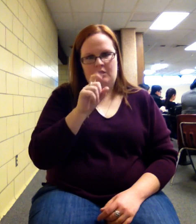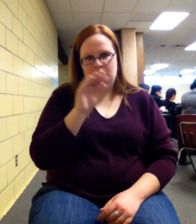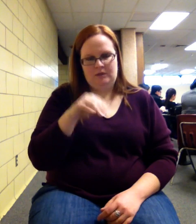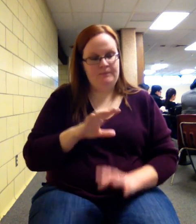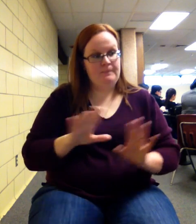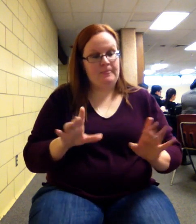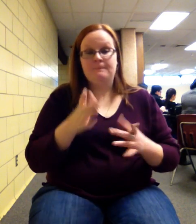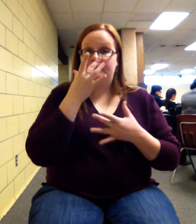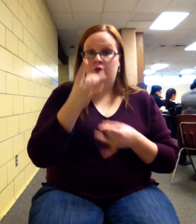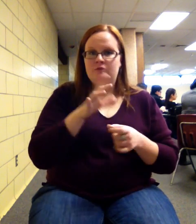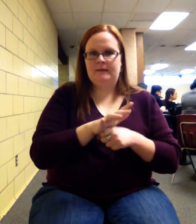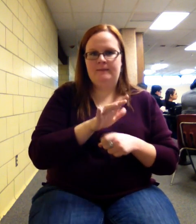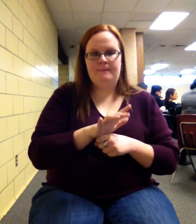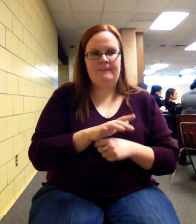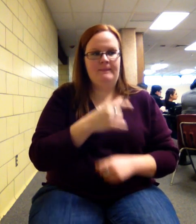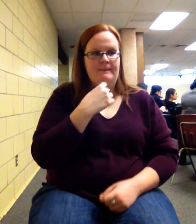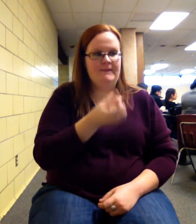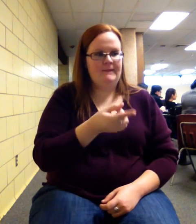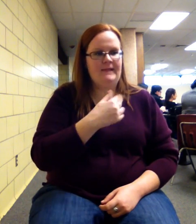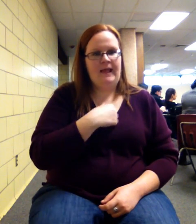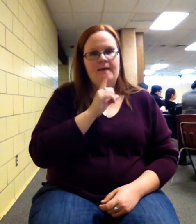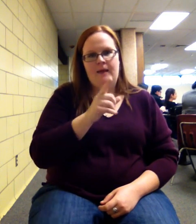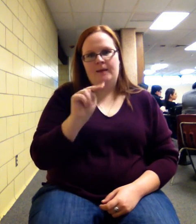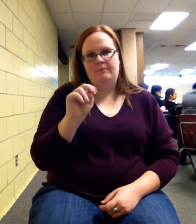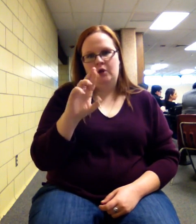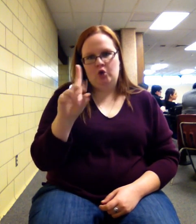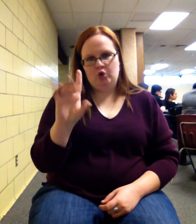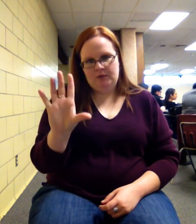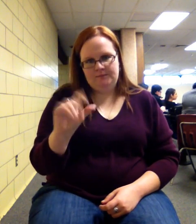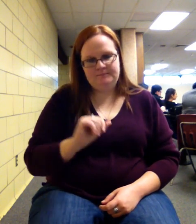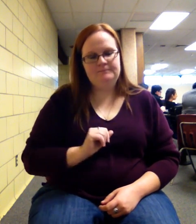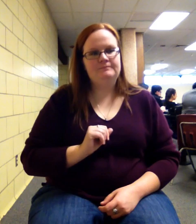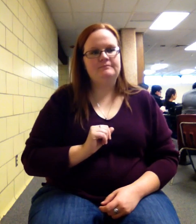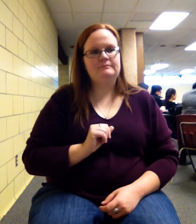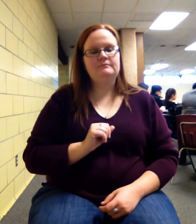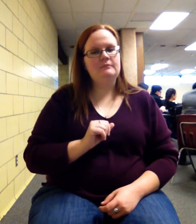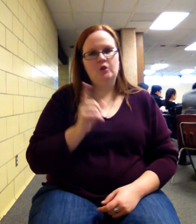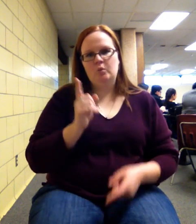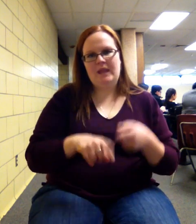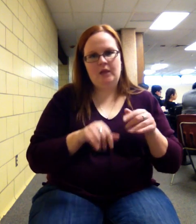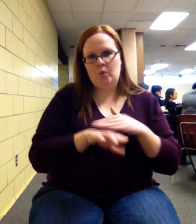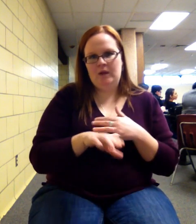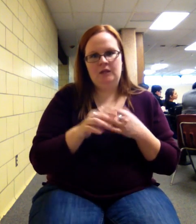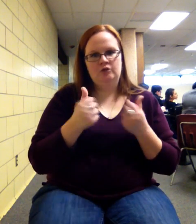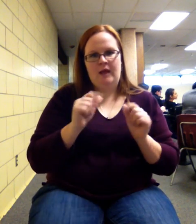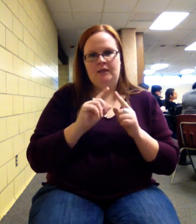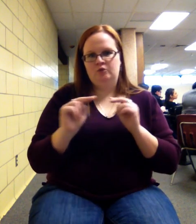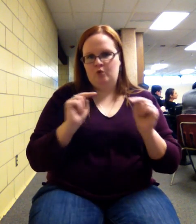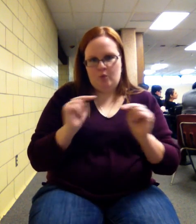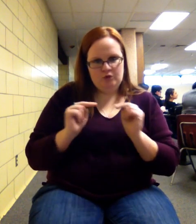Interestingly enough, okay, I told you guys I'm a nerd. Interestingly enough, you can't go in and try to bargain with them on this. Okay, you can't go and say,